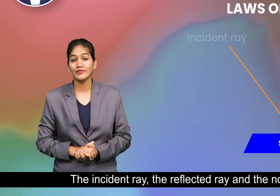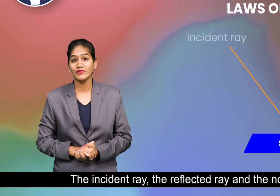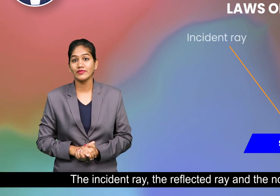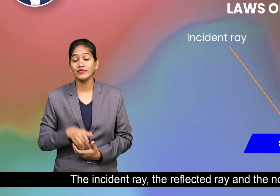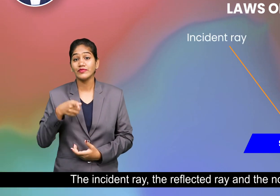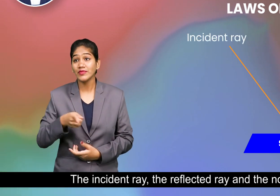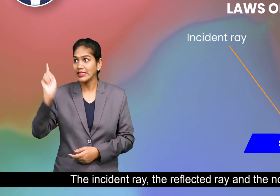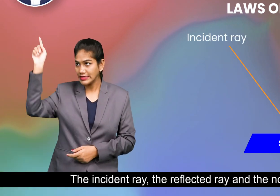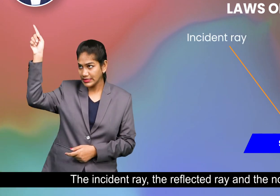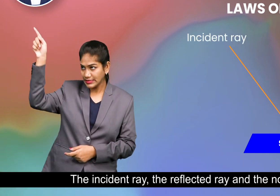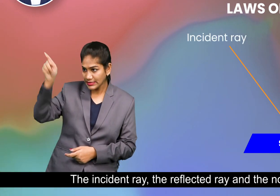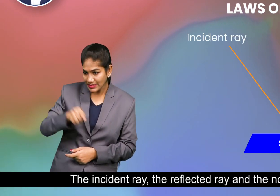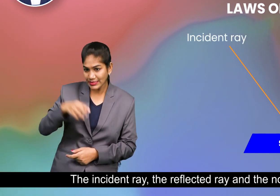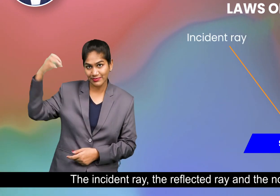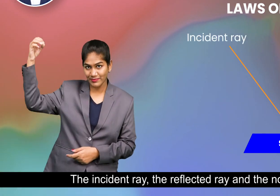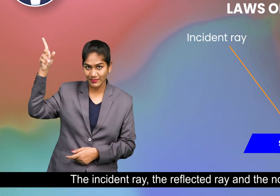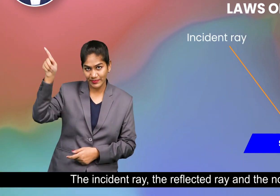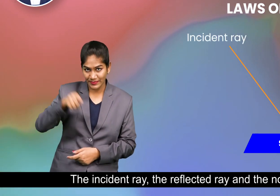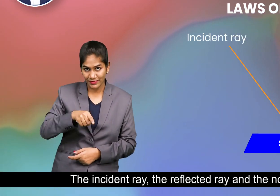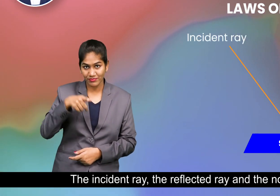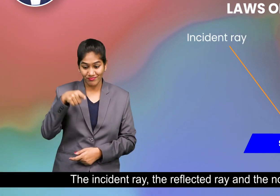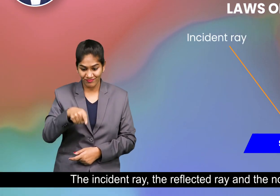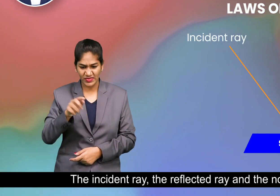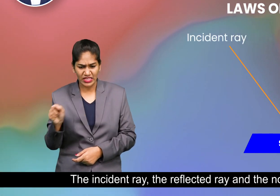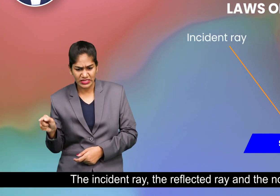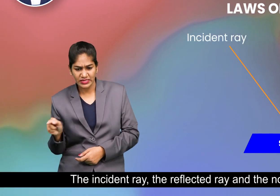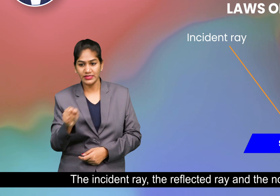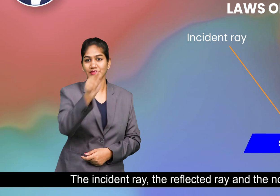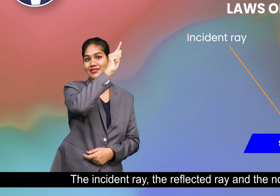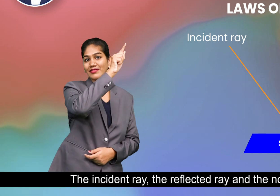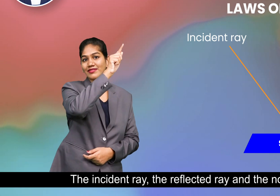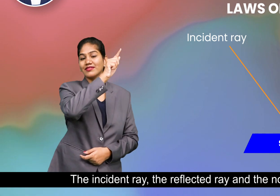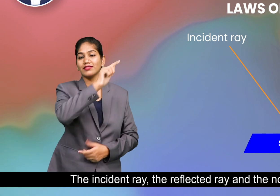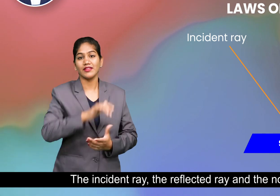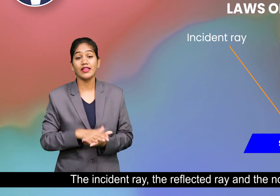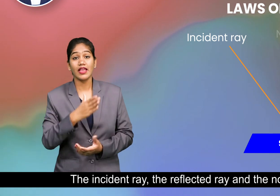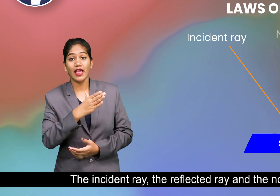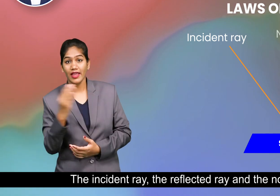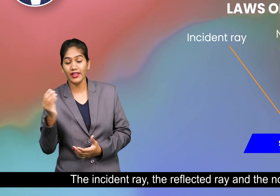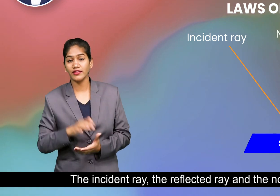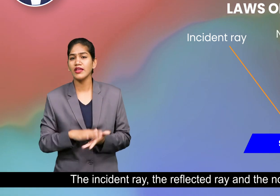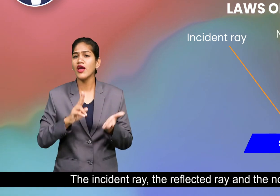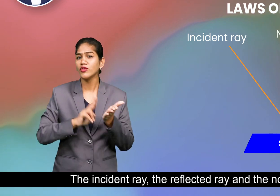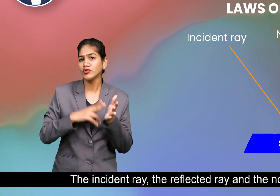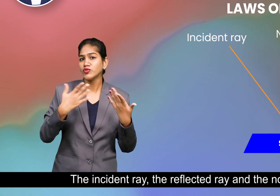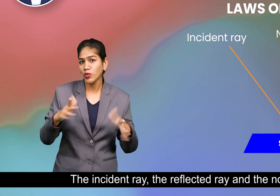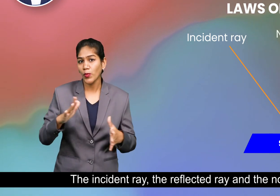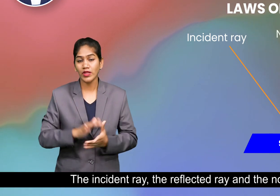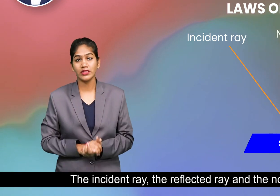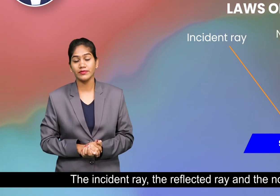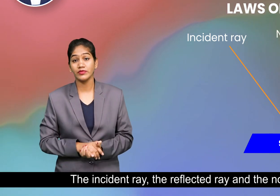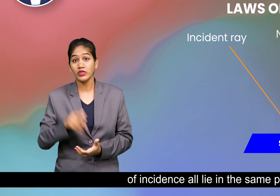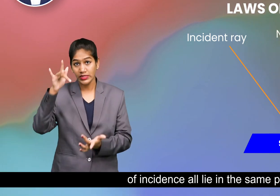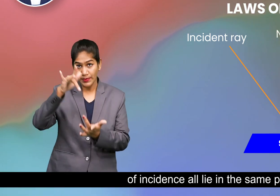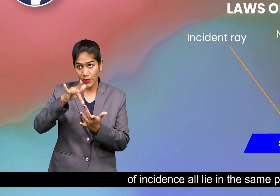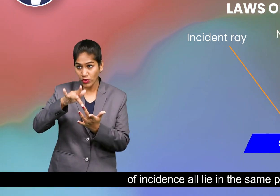The incident ray, the reflected ray, and the normal at